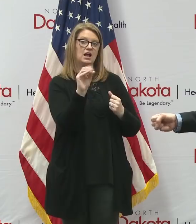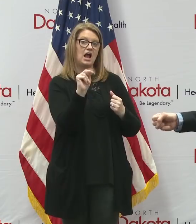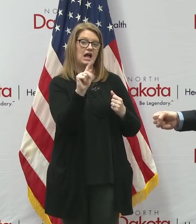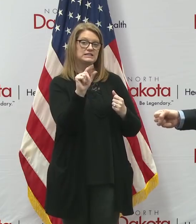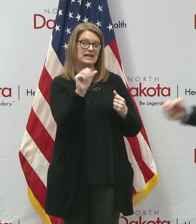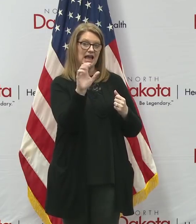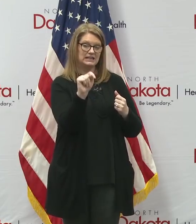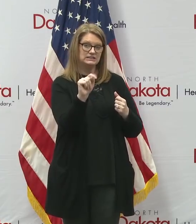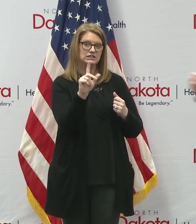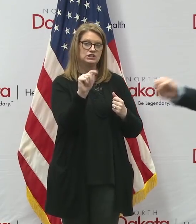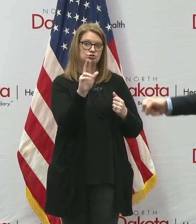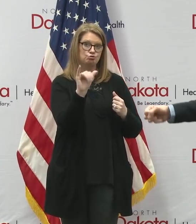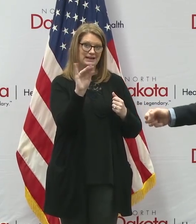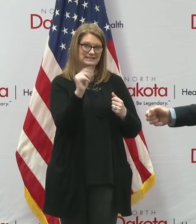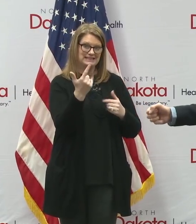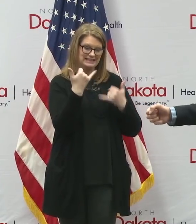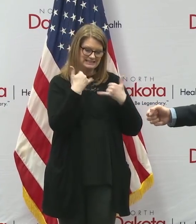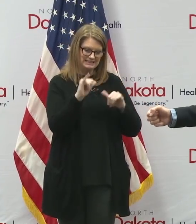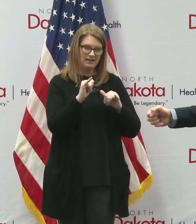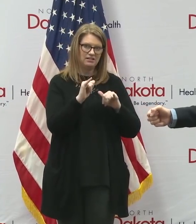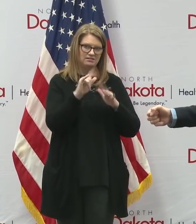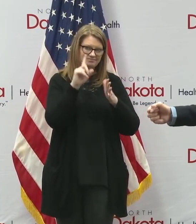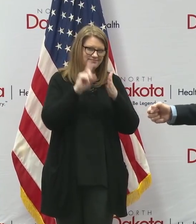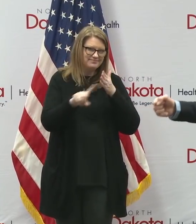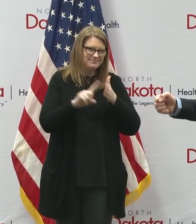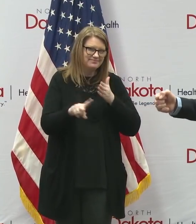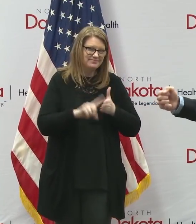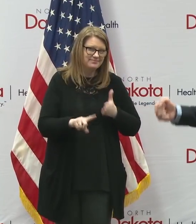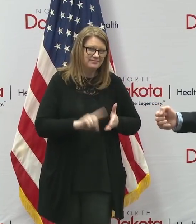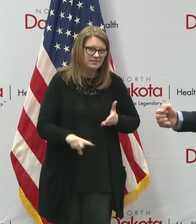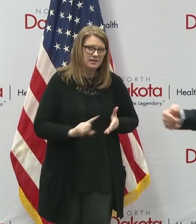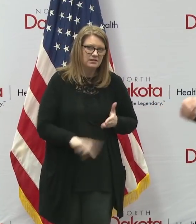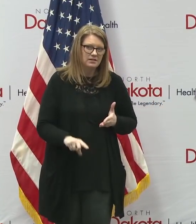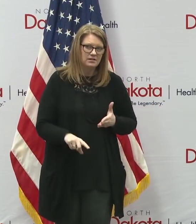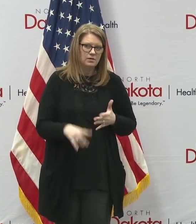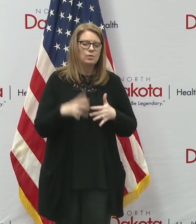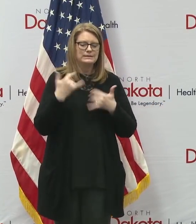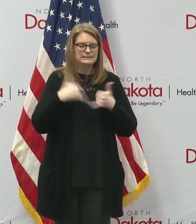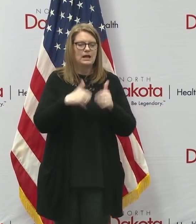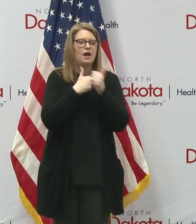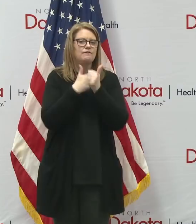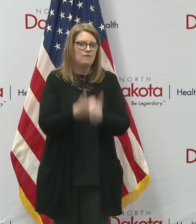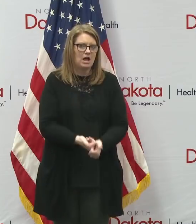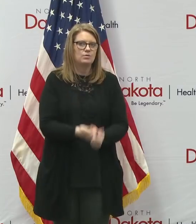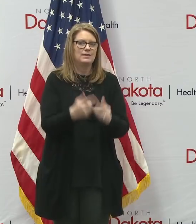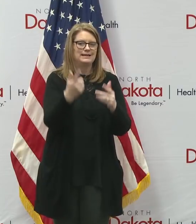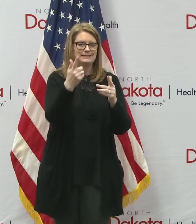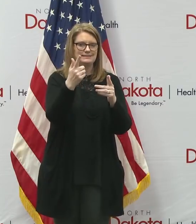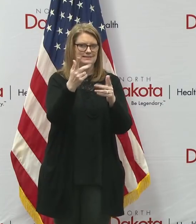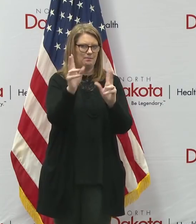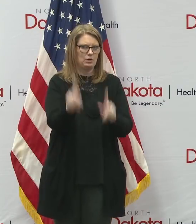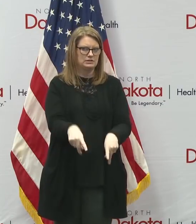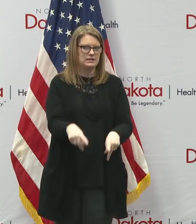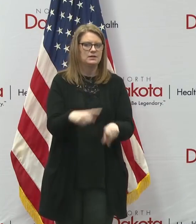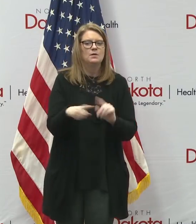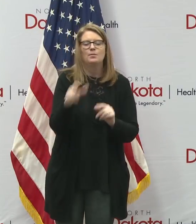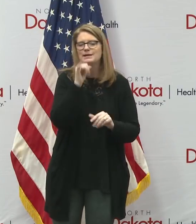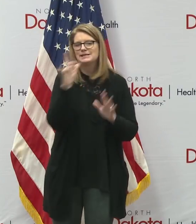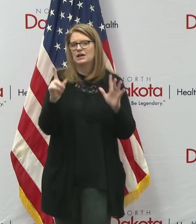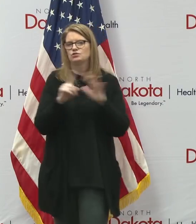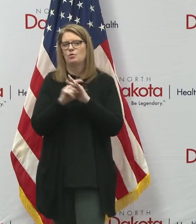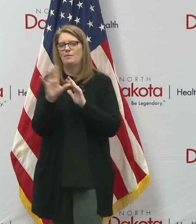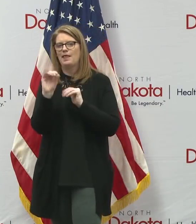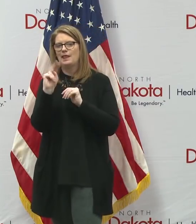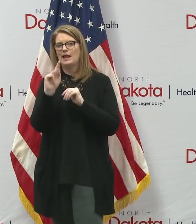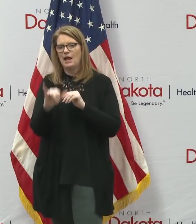people. So we're still taking action against that positive test here, but it doesn't show up in the data, the county by county data that we have.